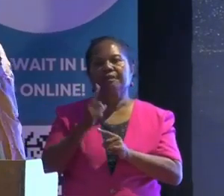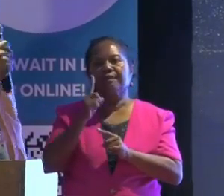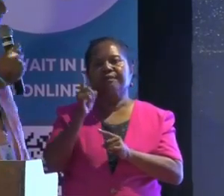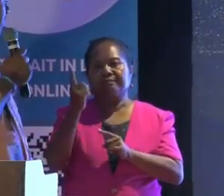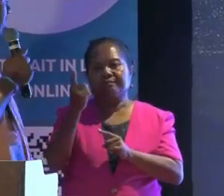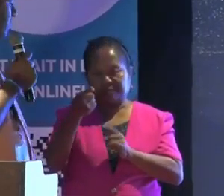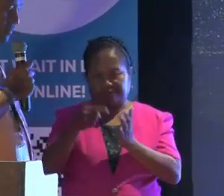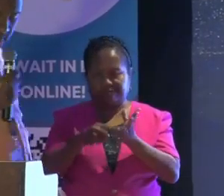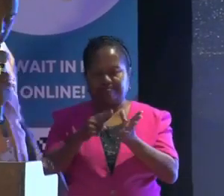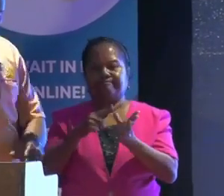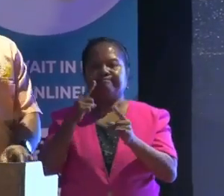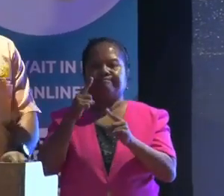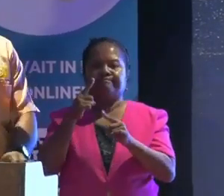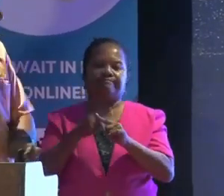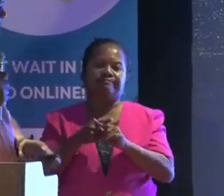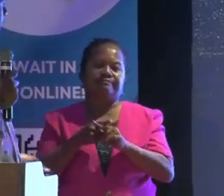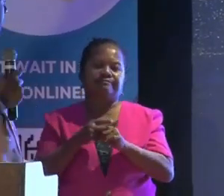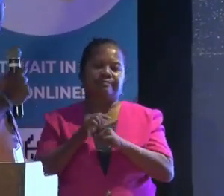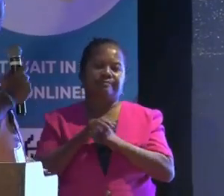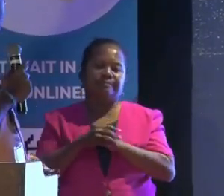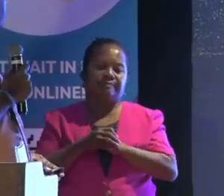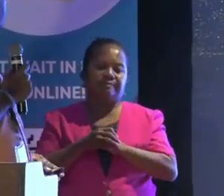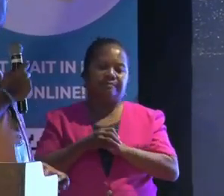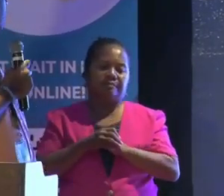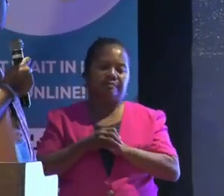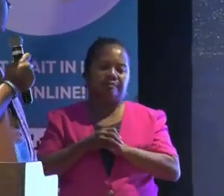kina tax.